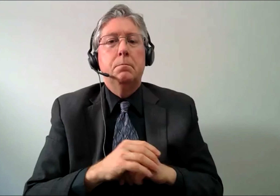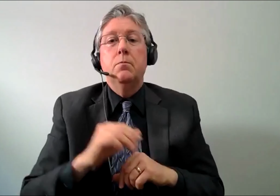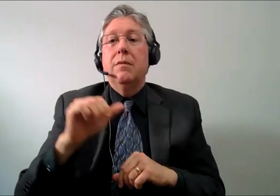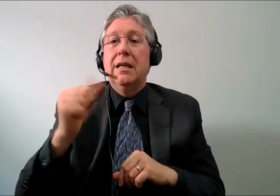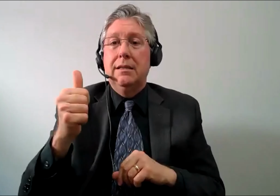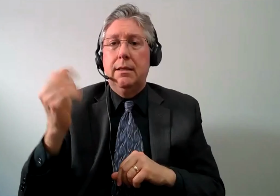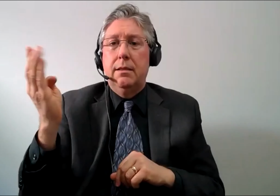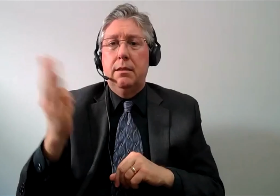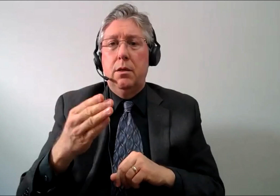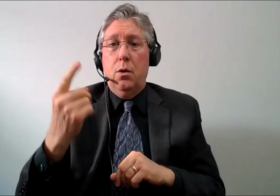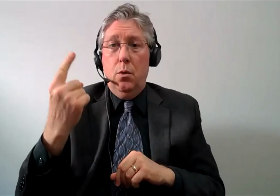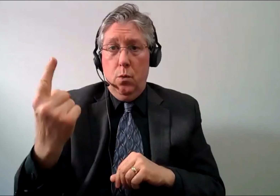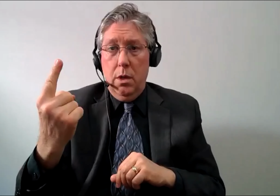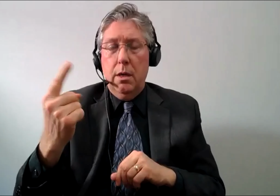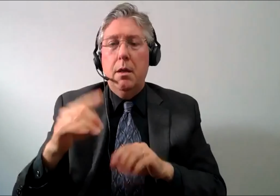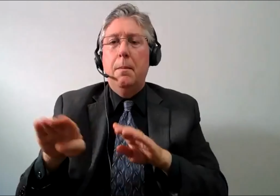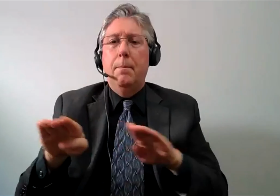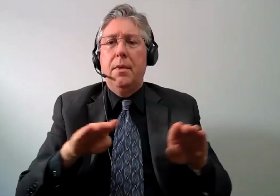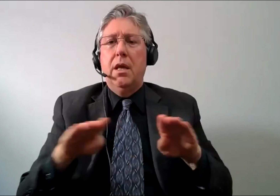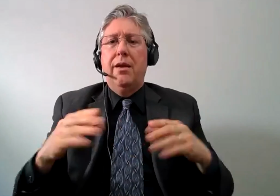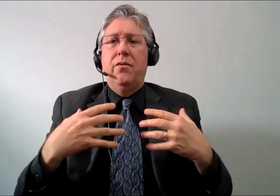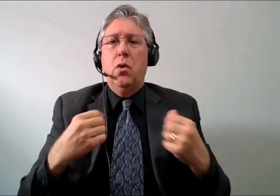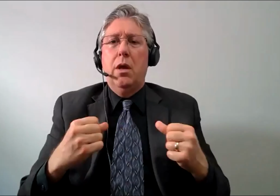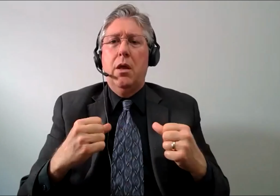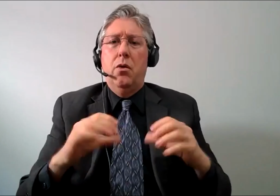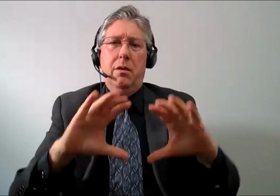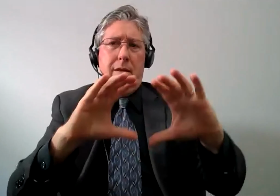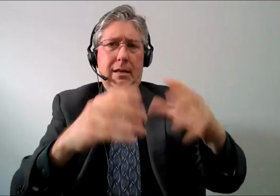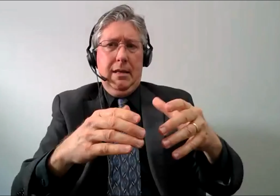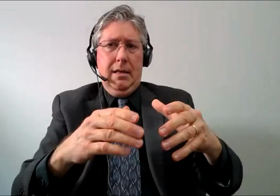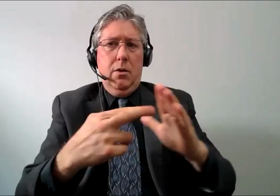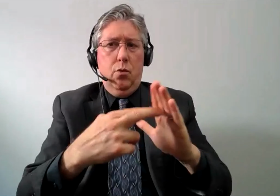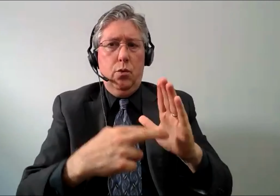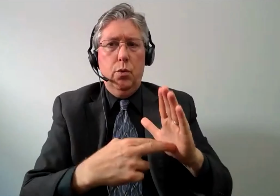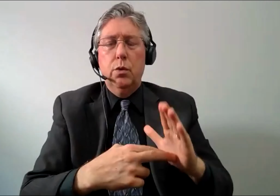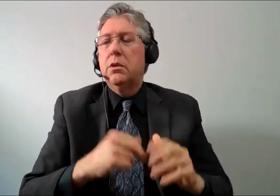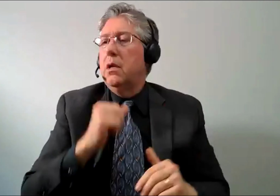10-1 refers to behavioral health entity rules, not